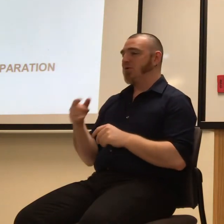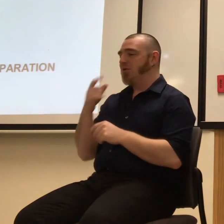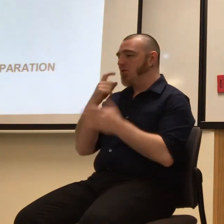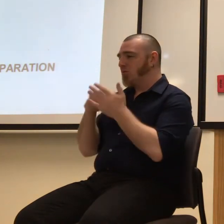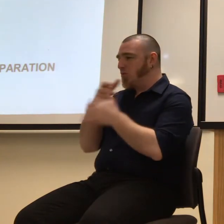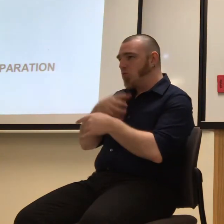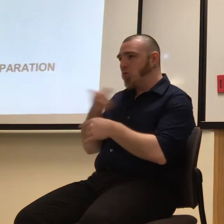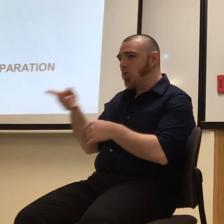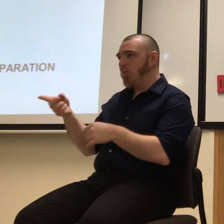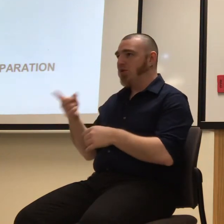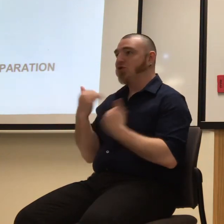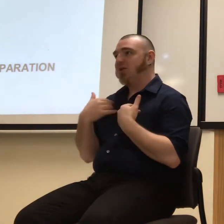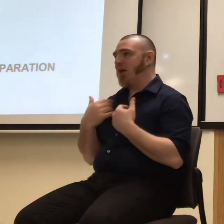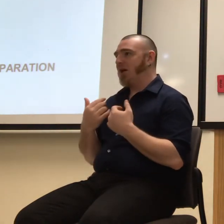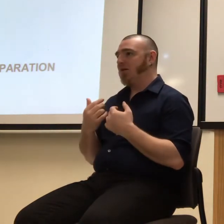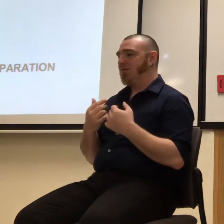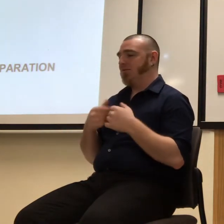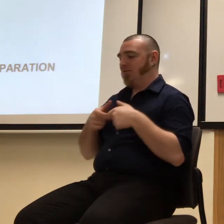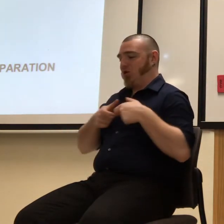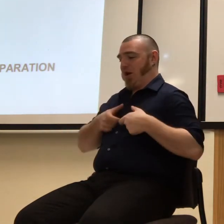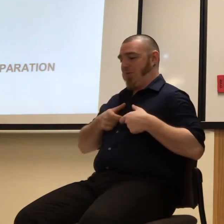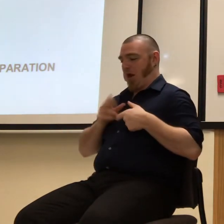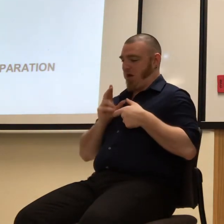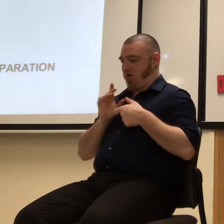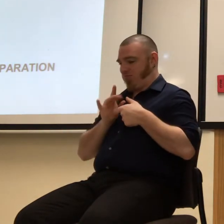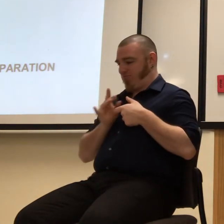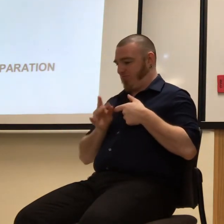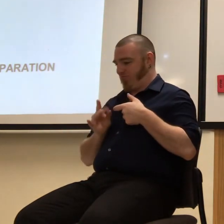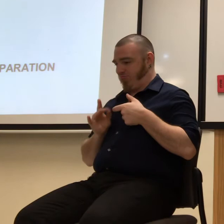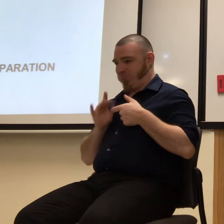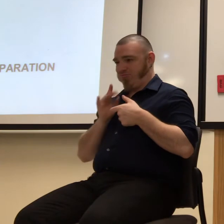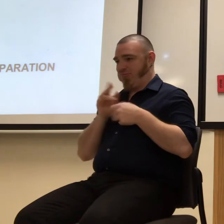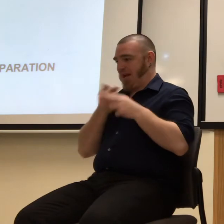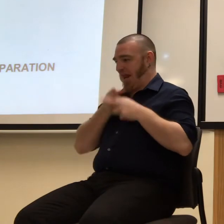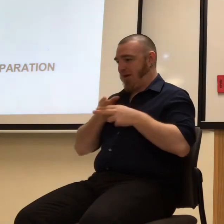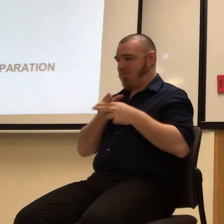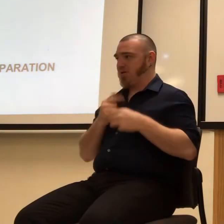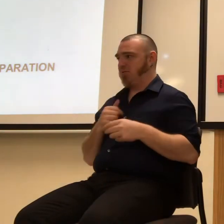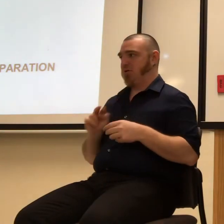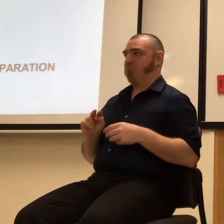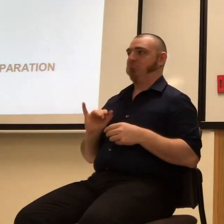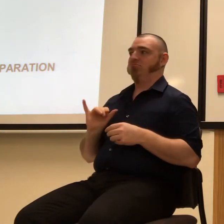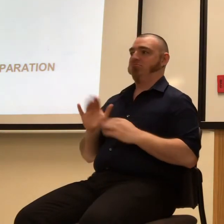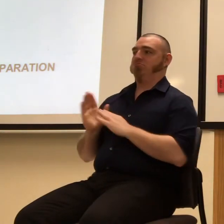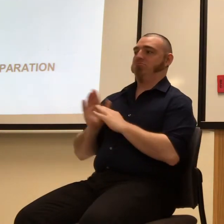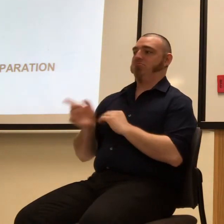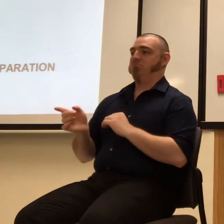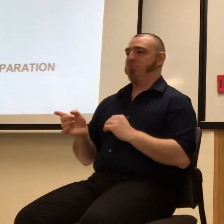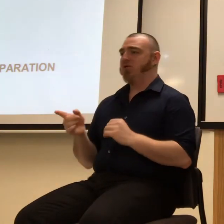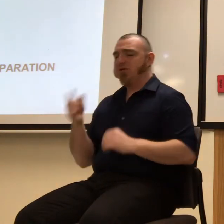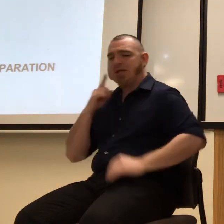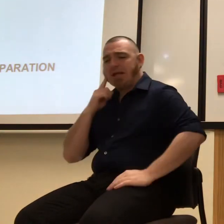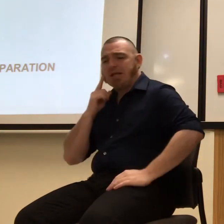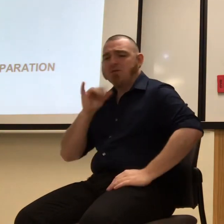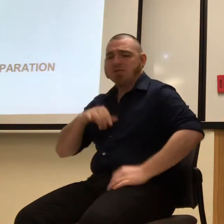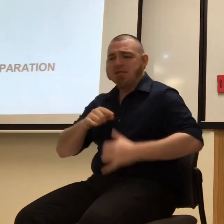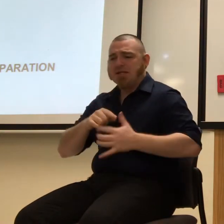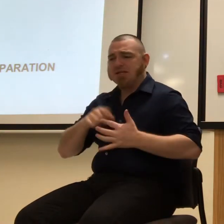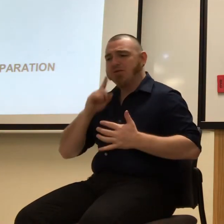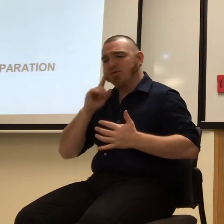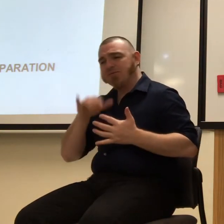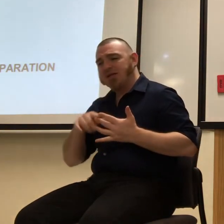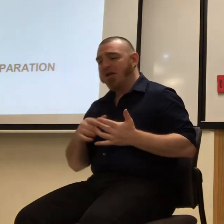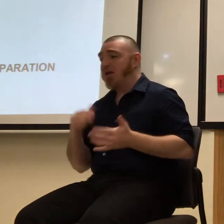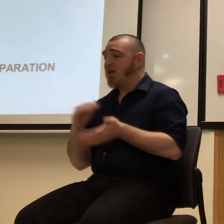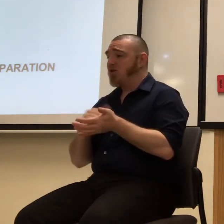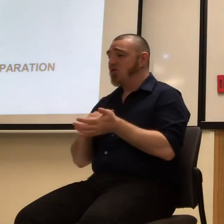tag. And she's looking at, I think it's this, I think it's that. And then the doc comes in, and he looked disheveled and overworked.